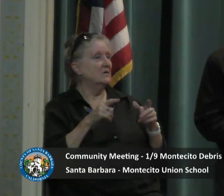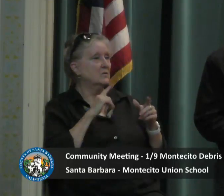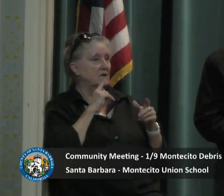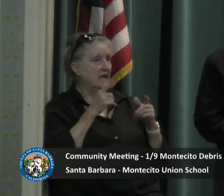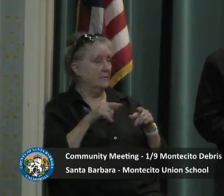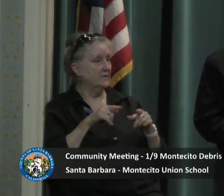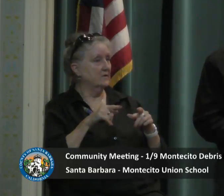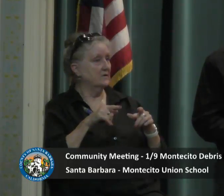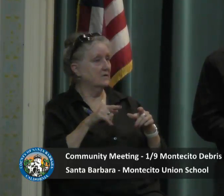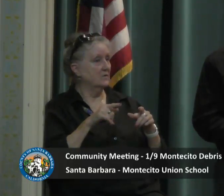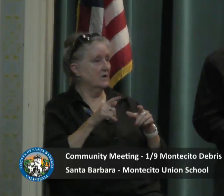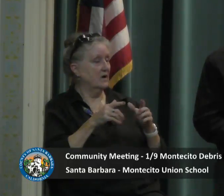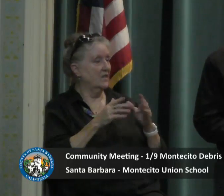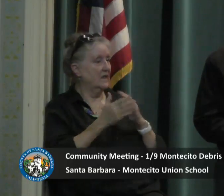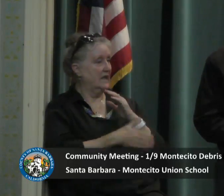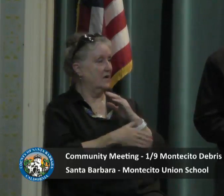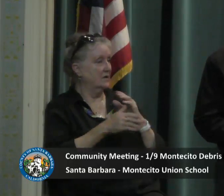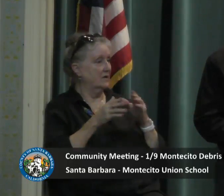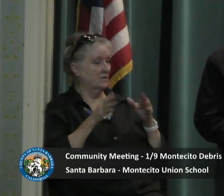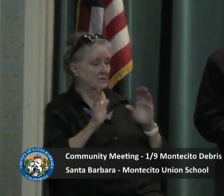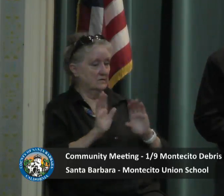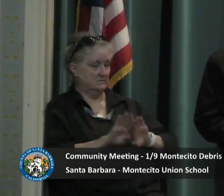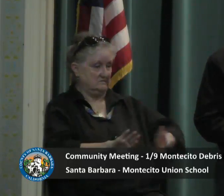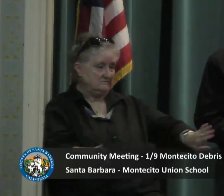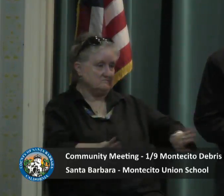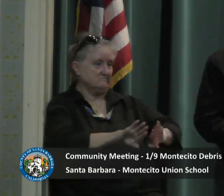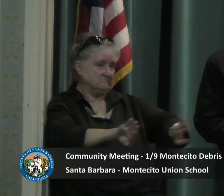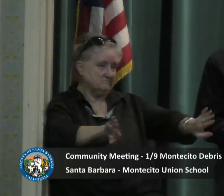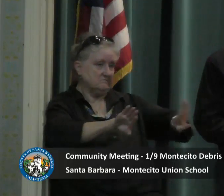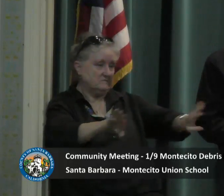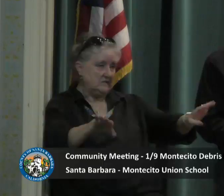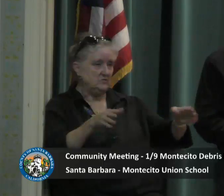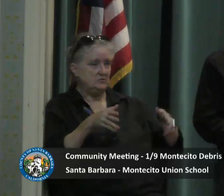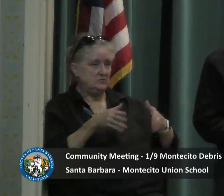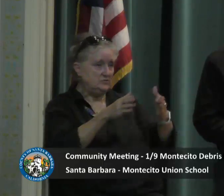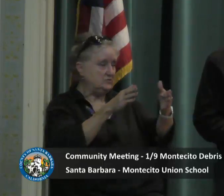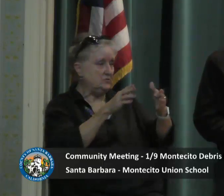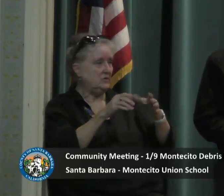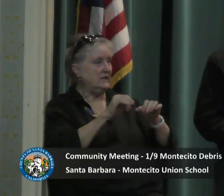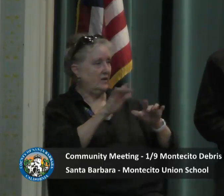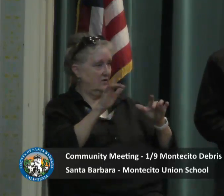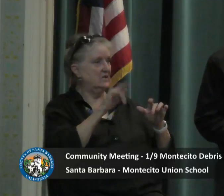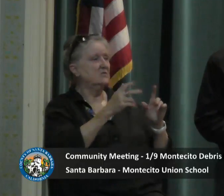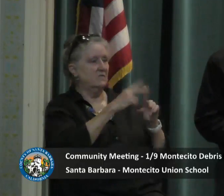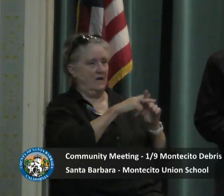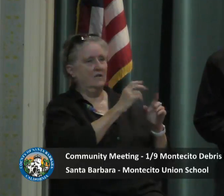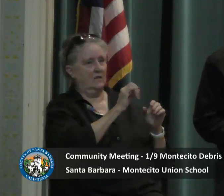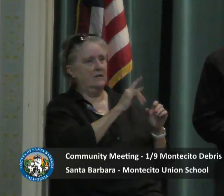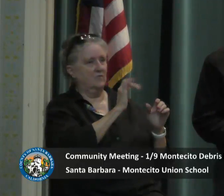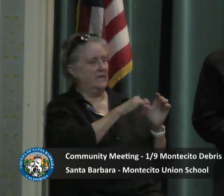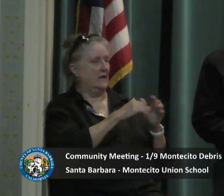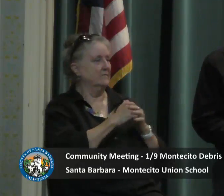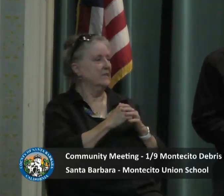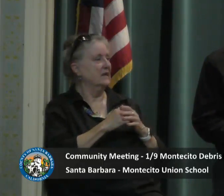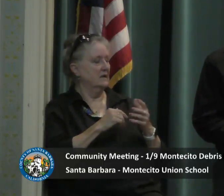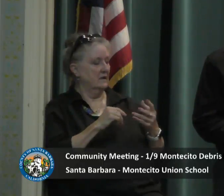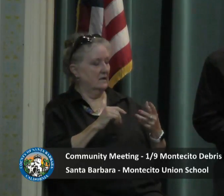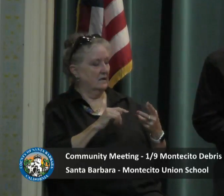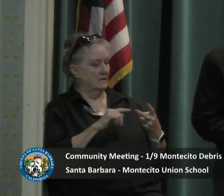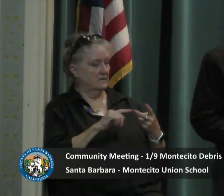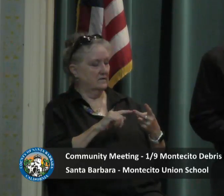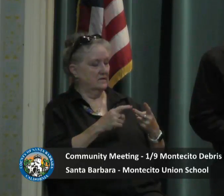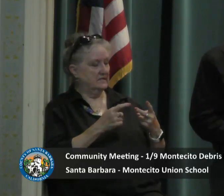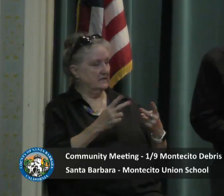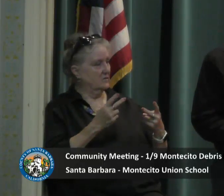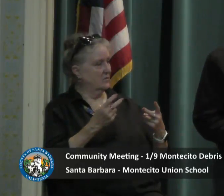of that going on, where our county roads just simply pushed it to clear roads, then of course you need to file a claim. The second question that